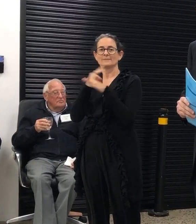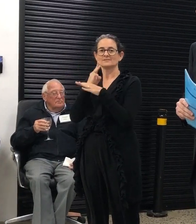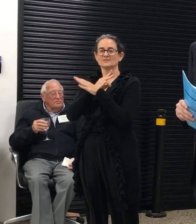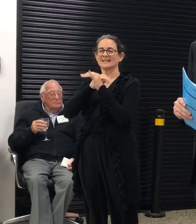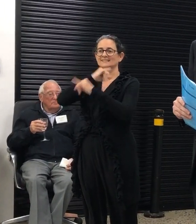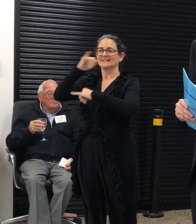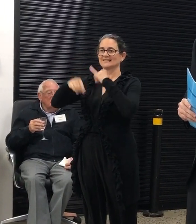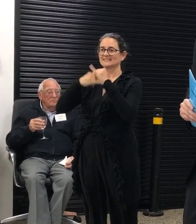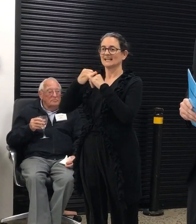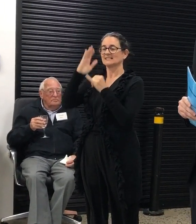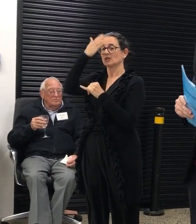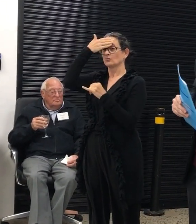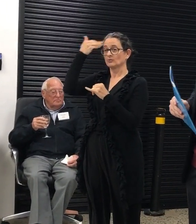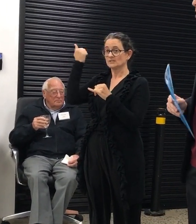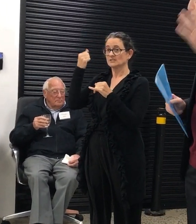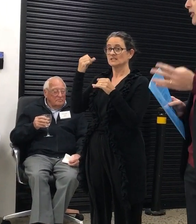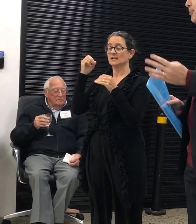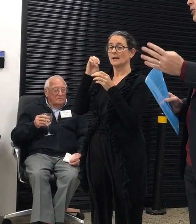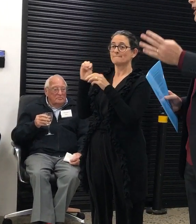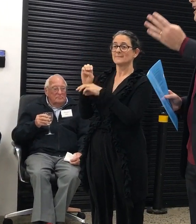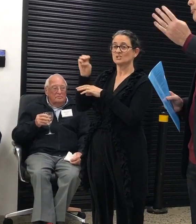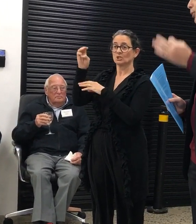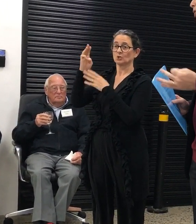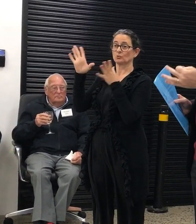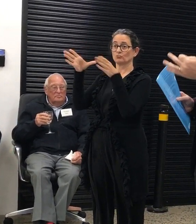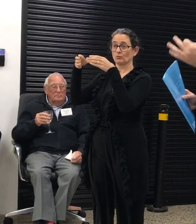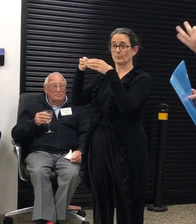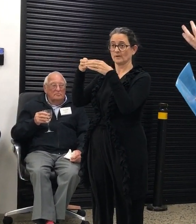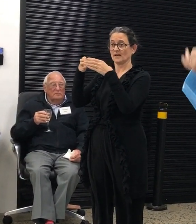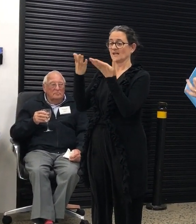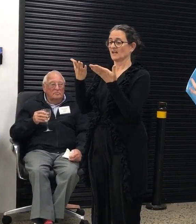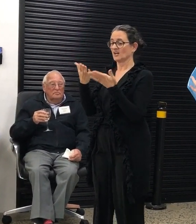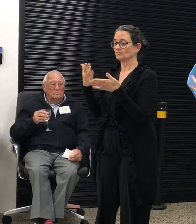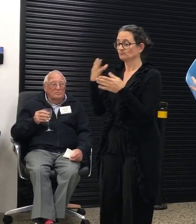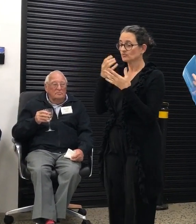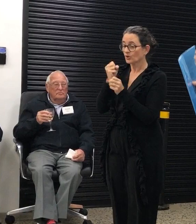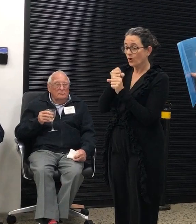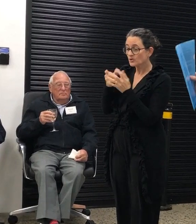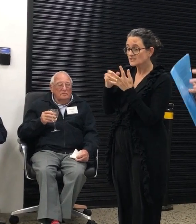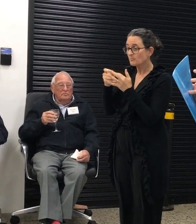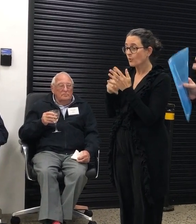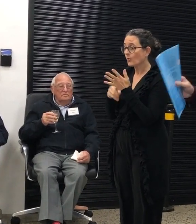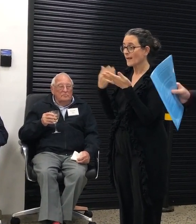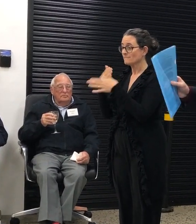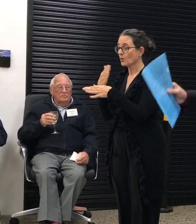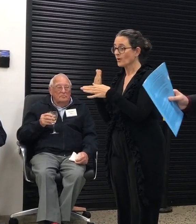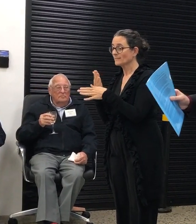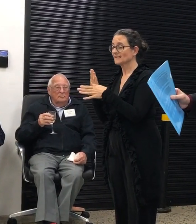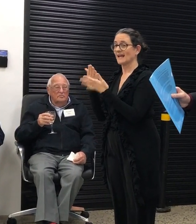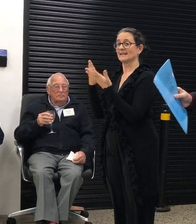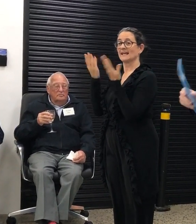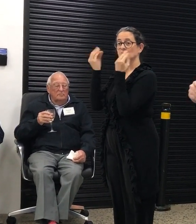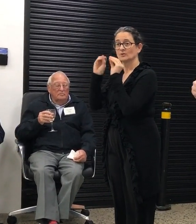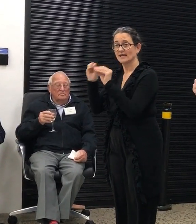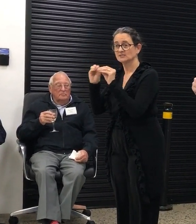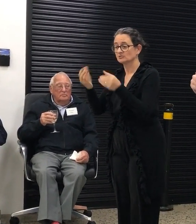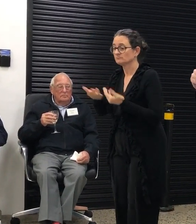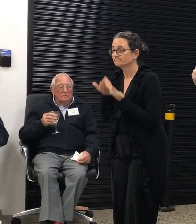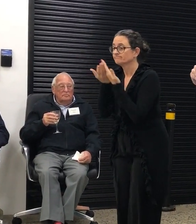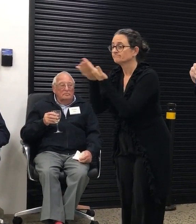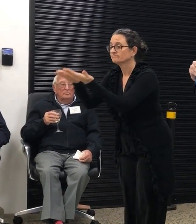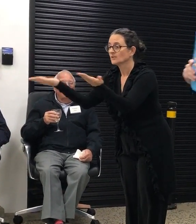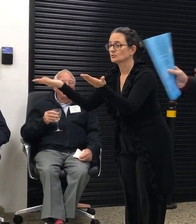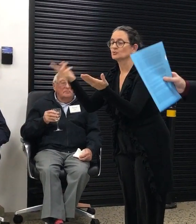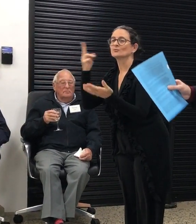a Christian mission group taking the gospel and employment and education to the deaf in developing countries where they're